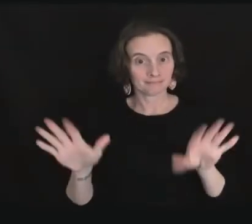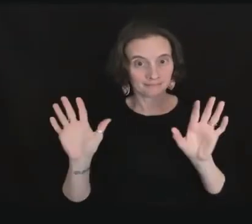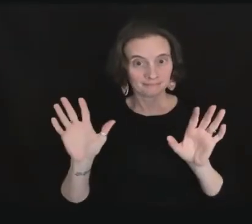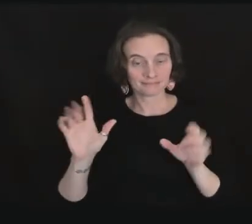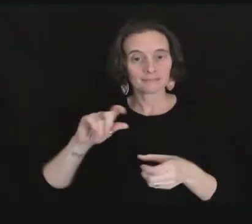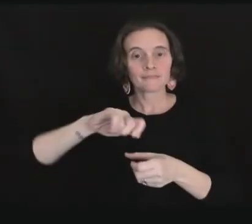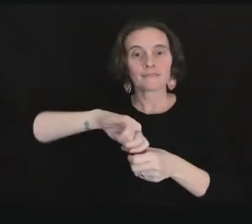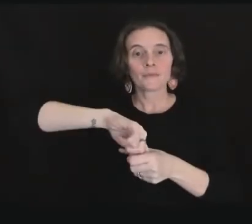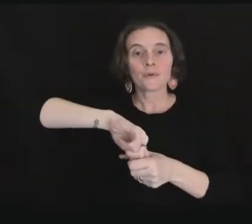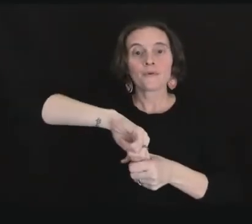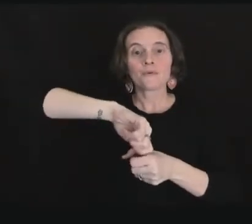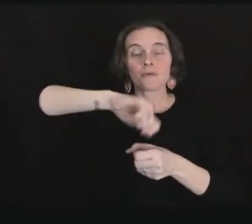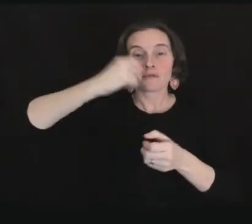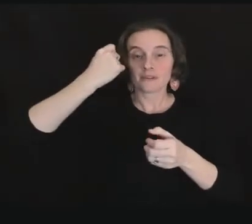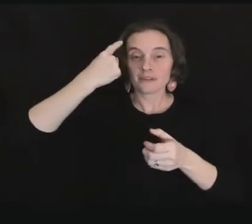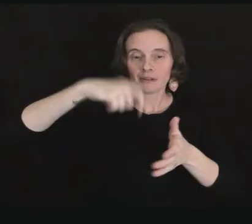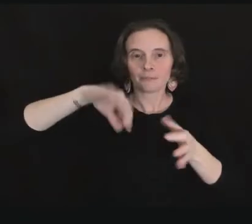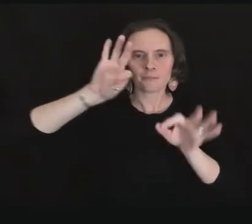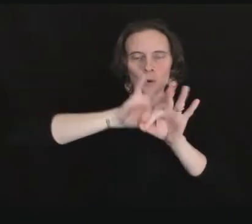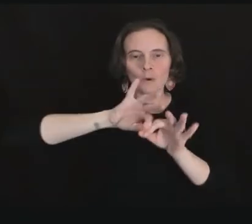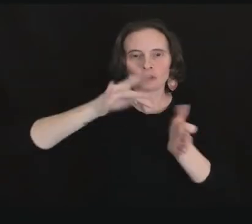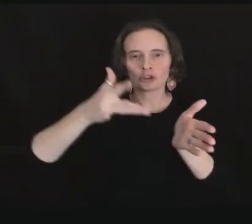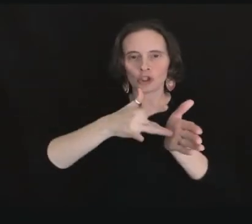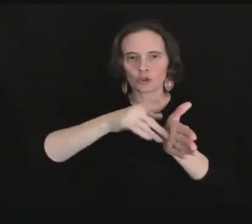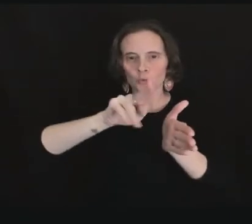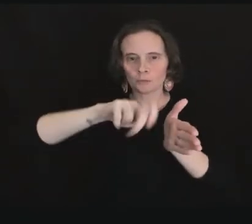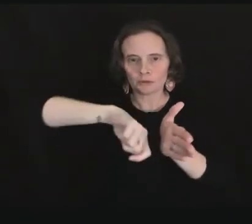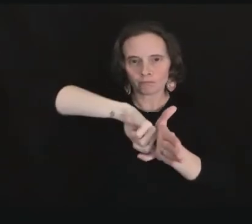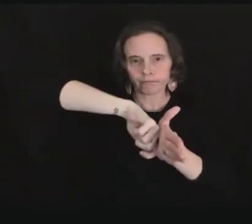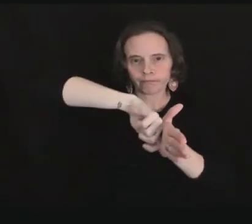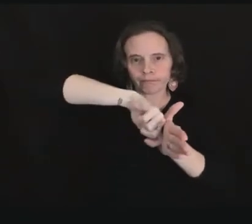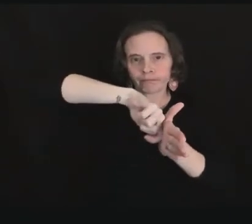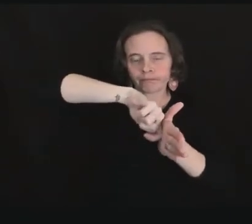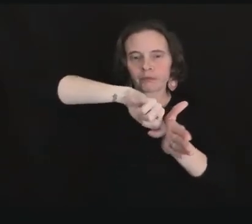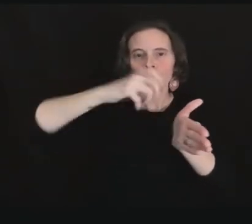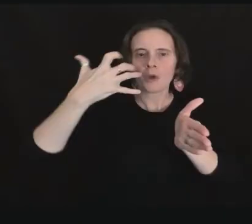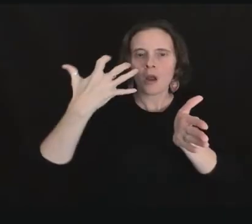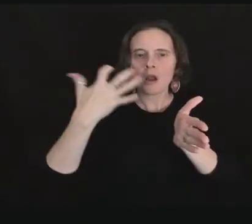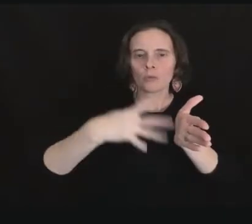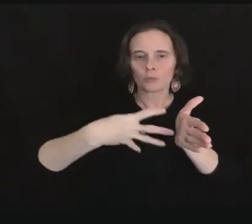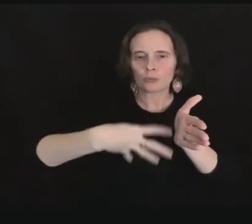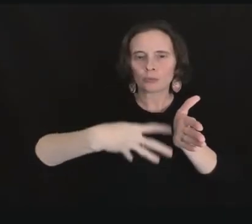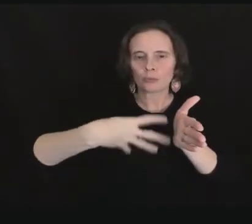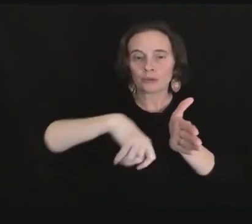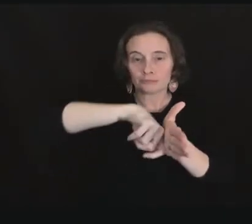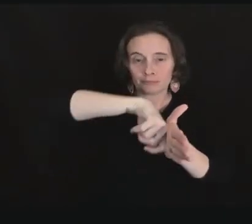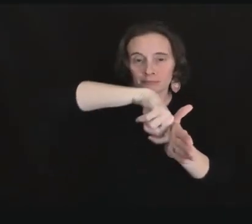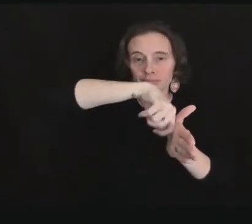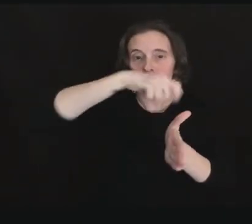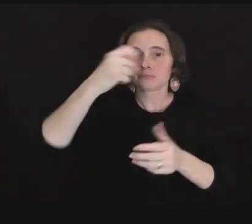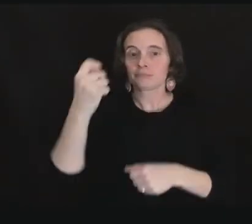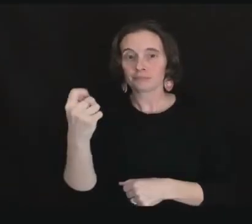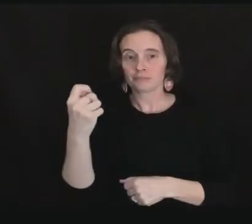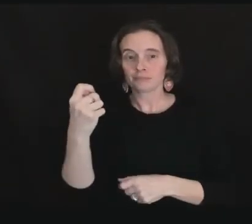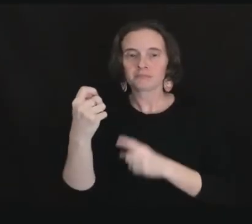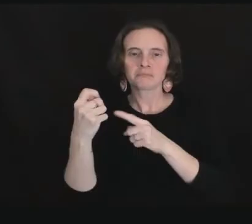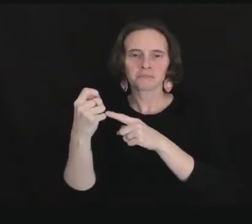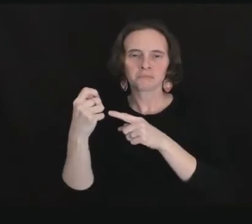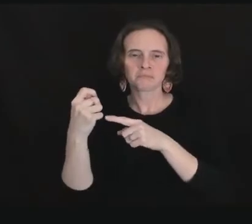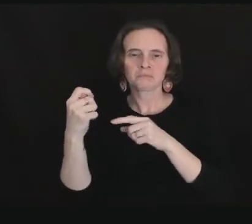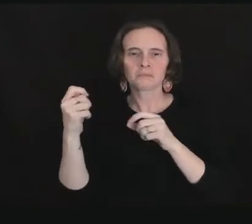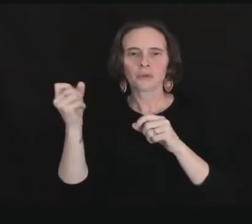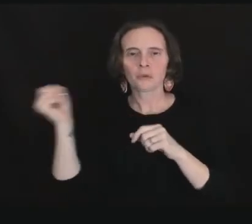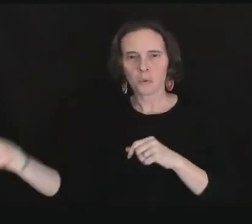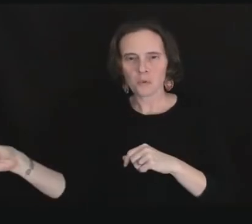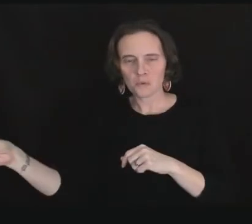Remove the swab from the tube by rubbing it against the inside wall of the tube, squeezing out as much of the liquid as you